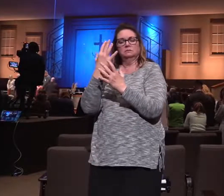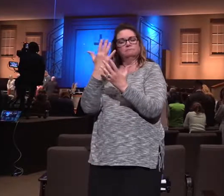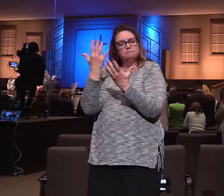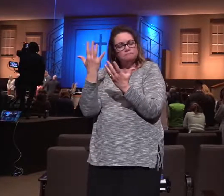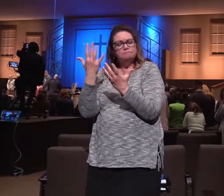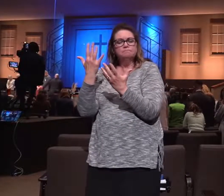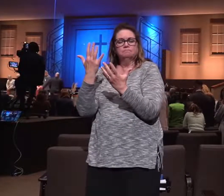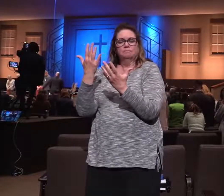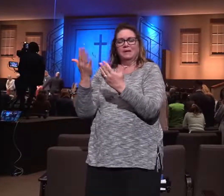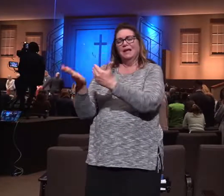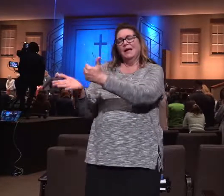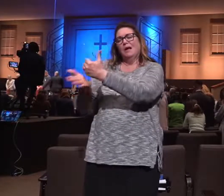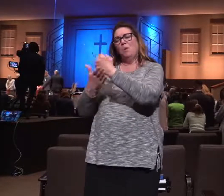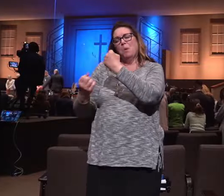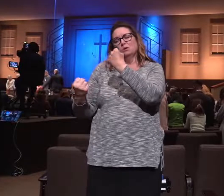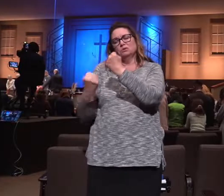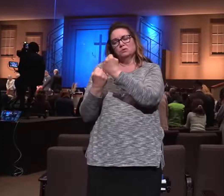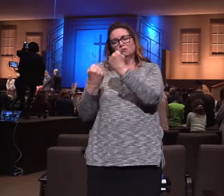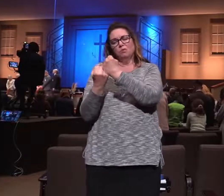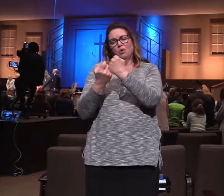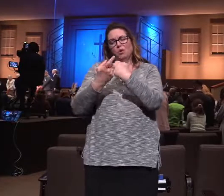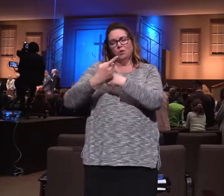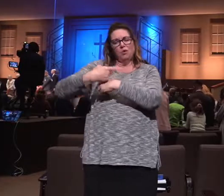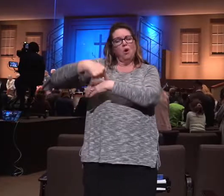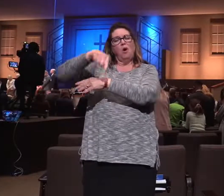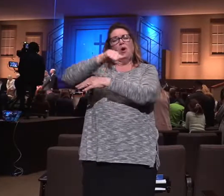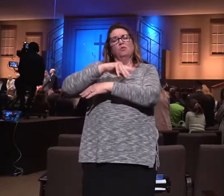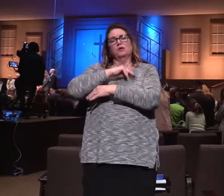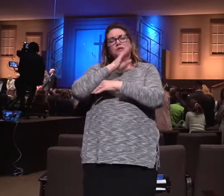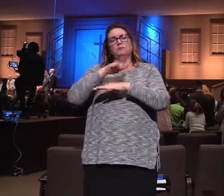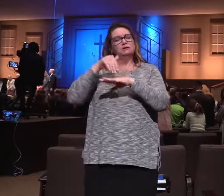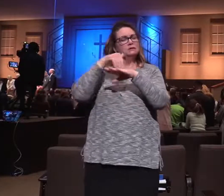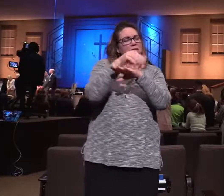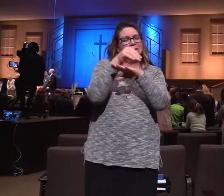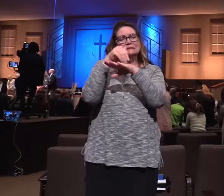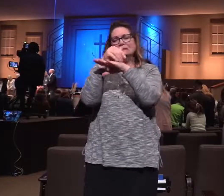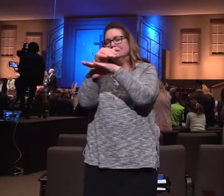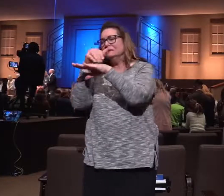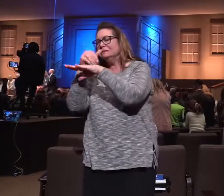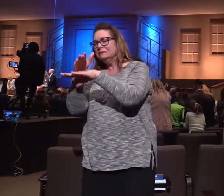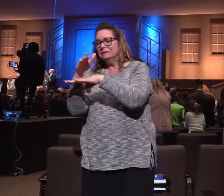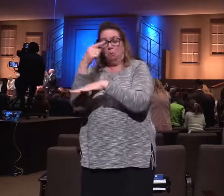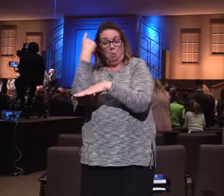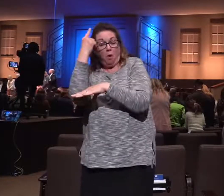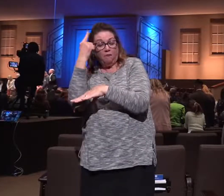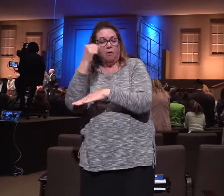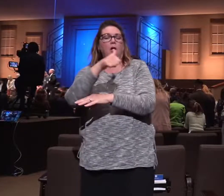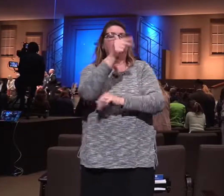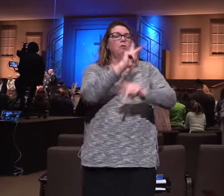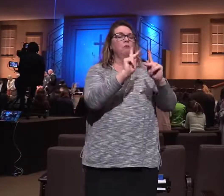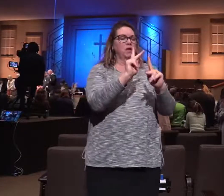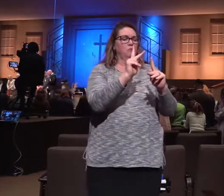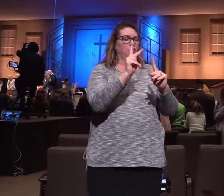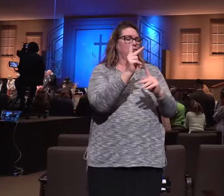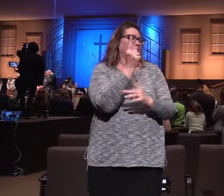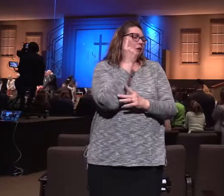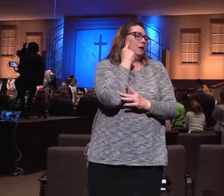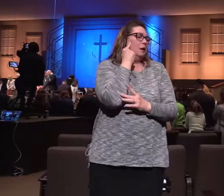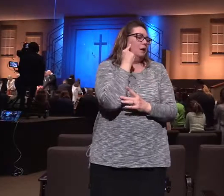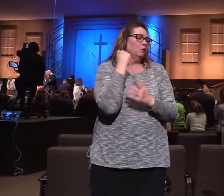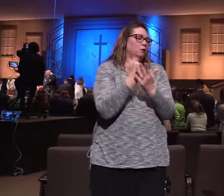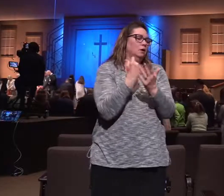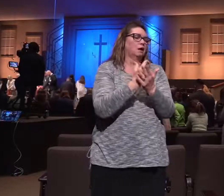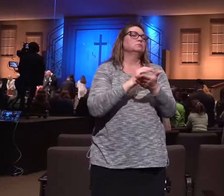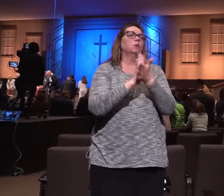to send these new missionaries along their way, that others might hear the gospel and be saved. Bless